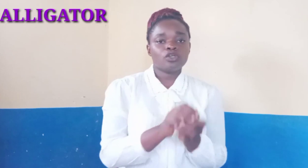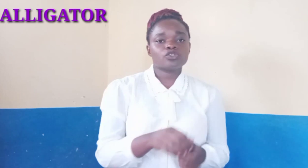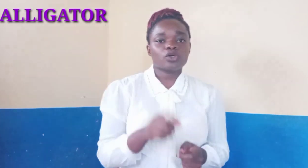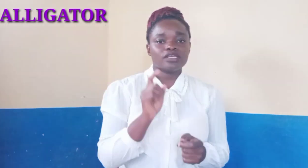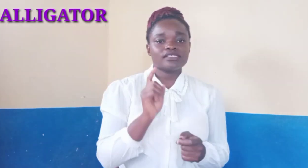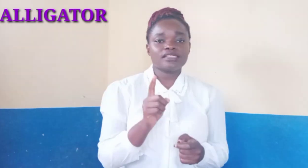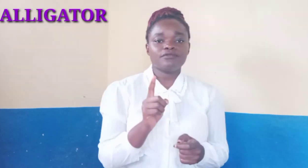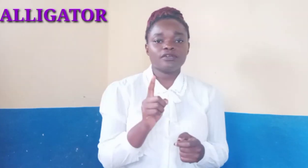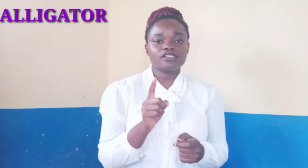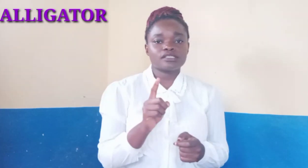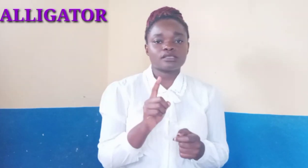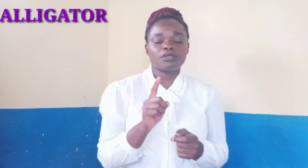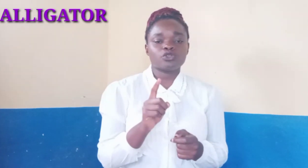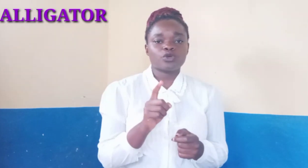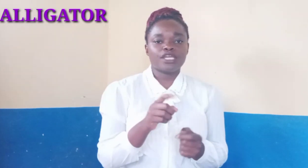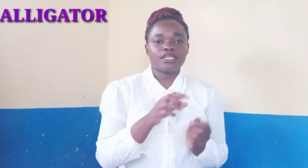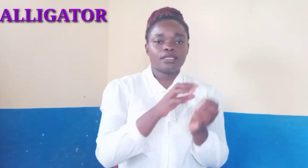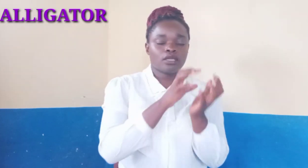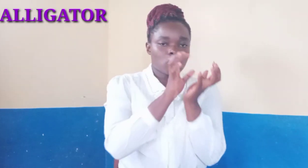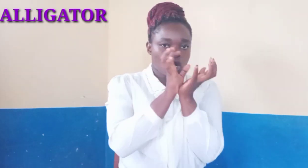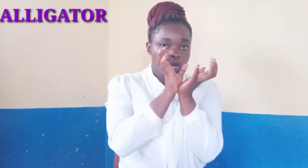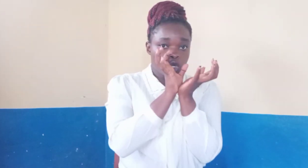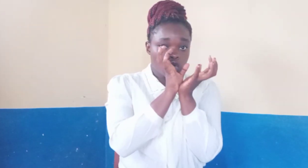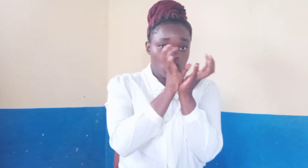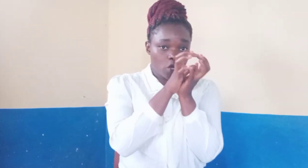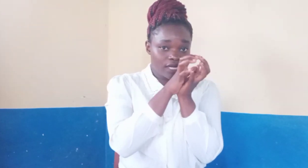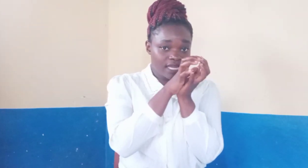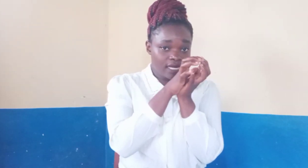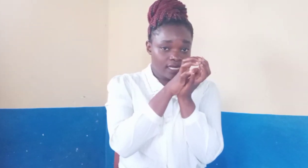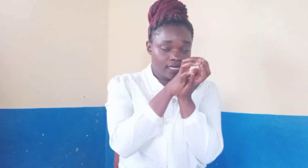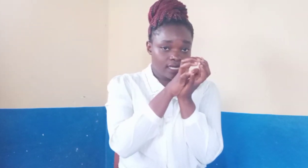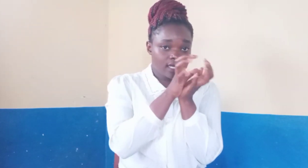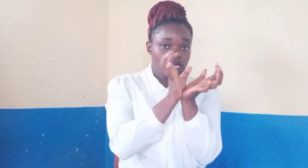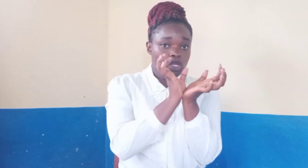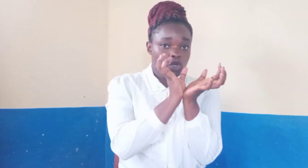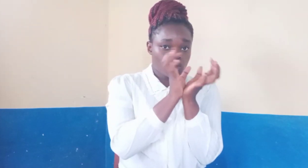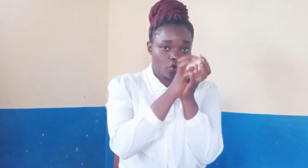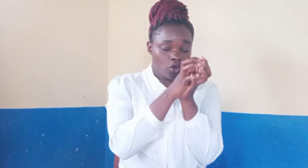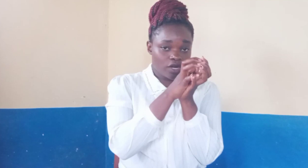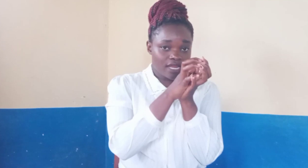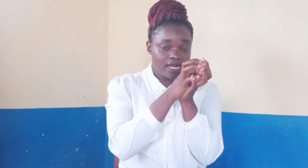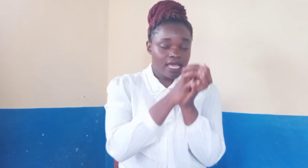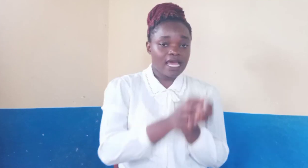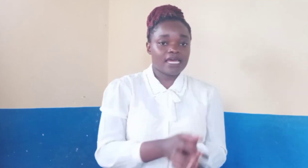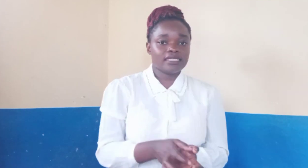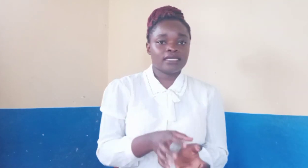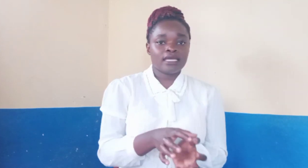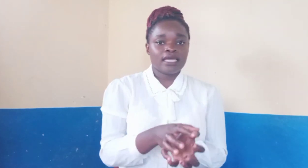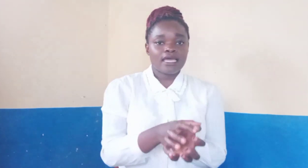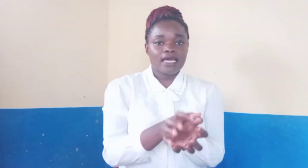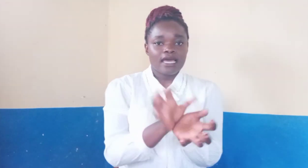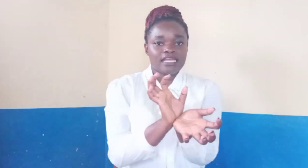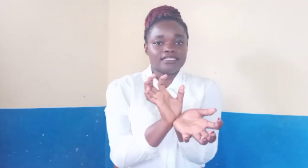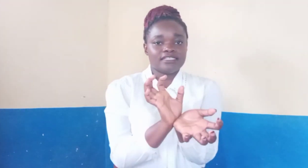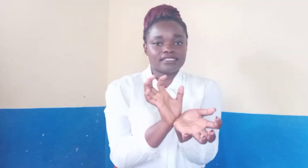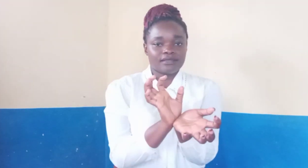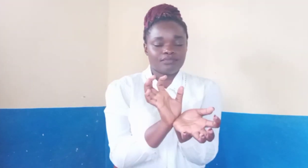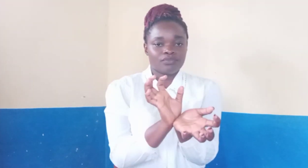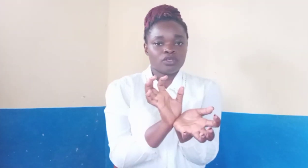So, there's a difference between crocodile, crocodile, and alligator.